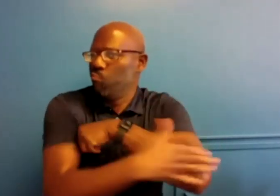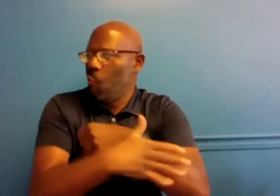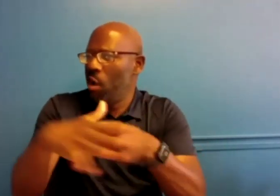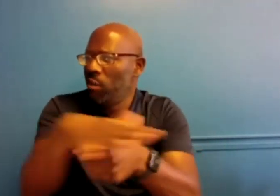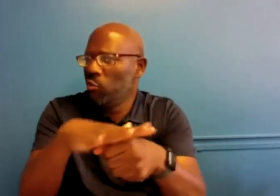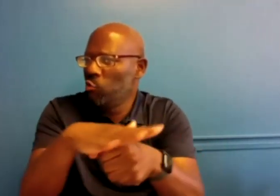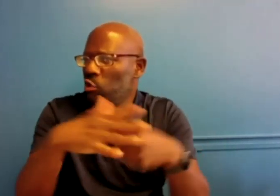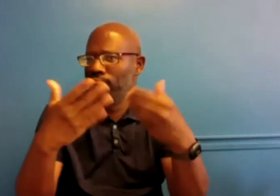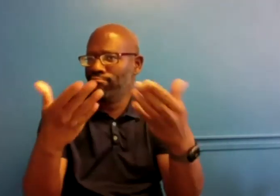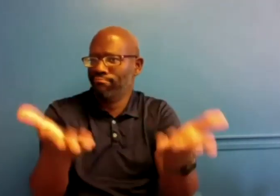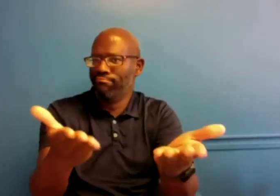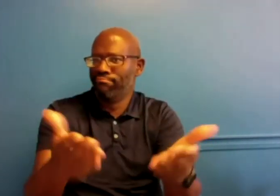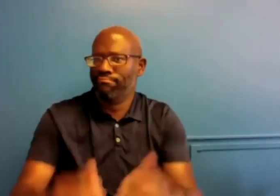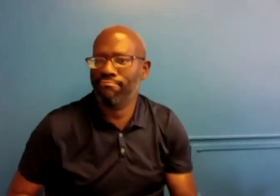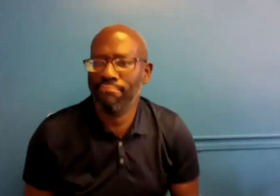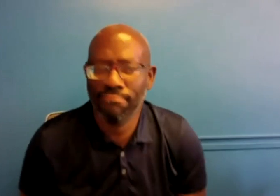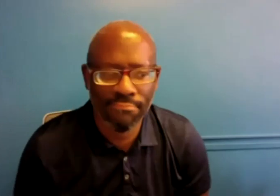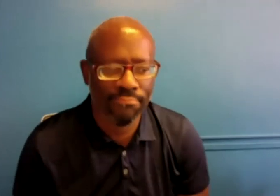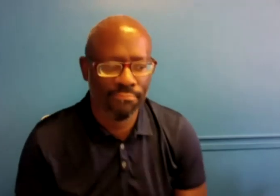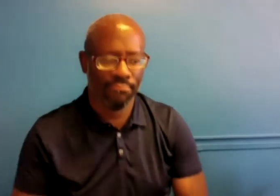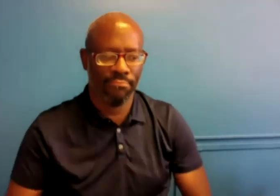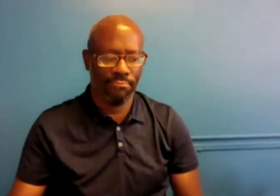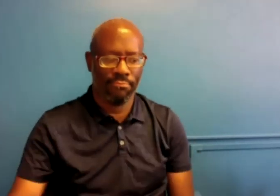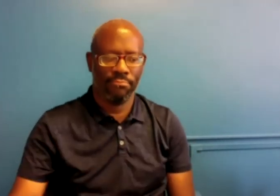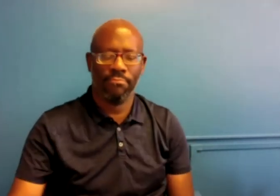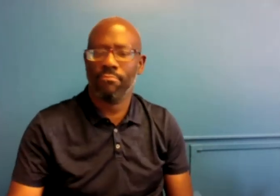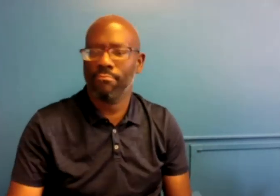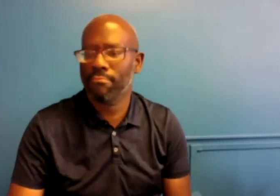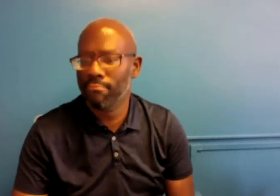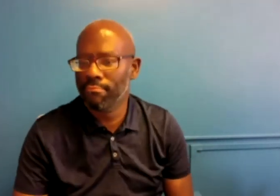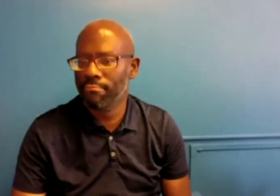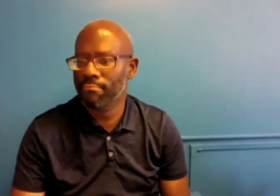many of these professors are white and